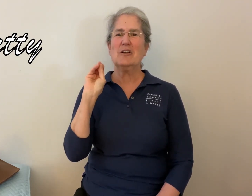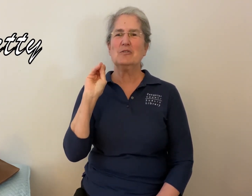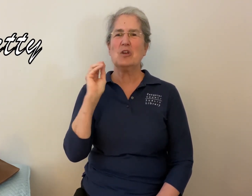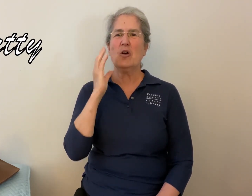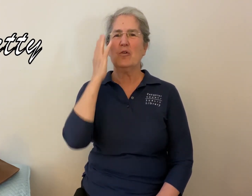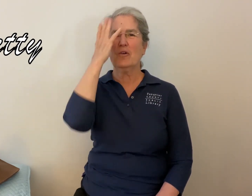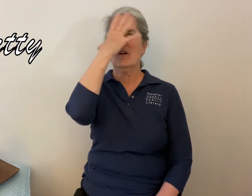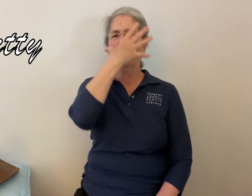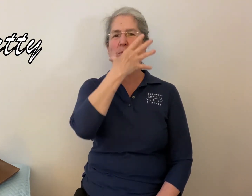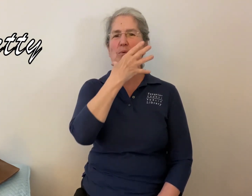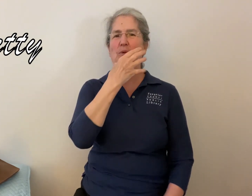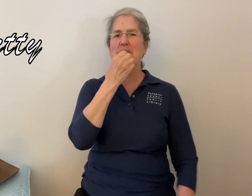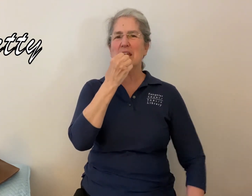closed O. Pretty.